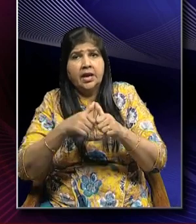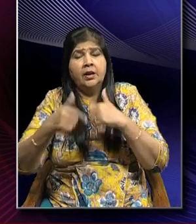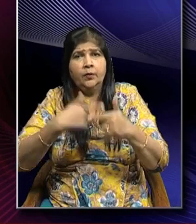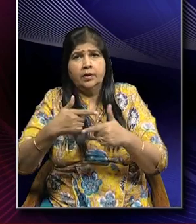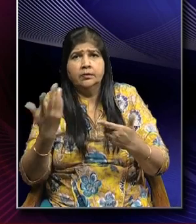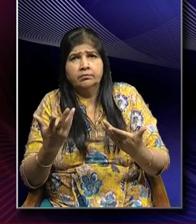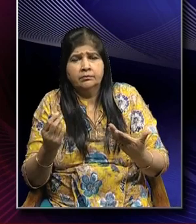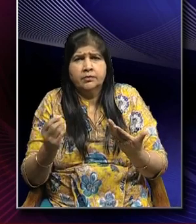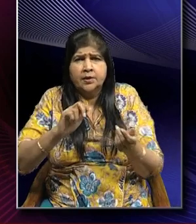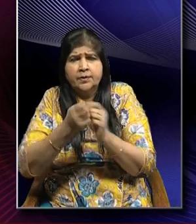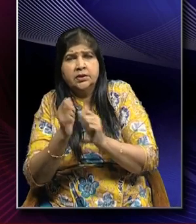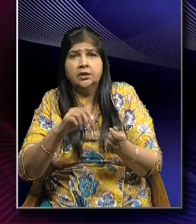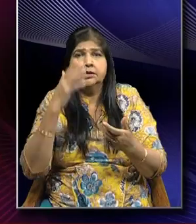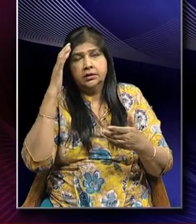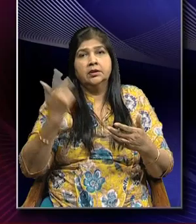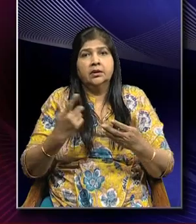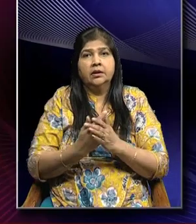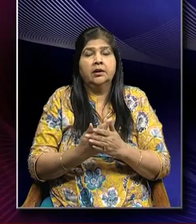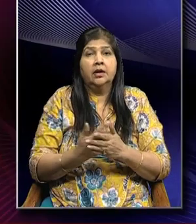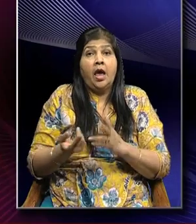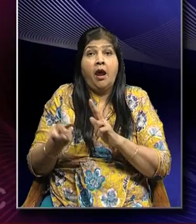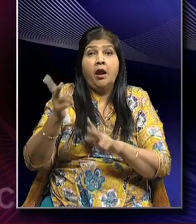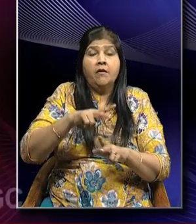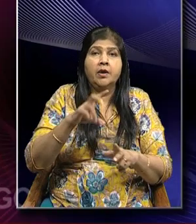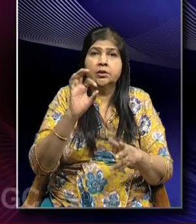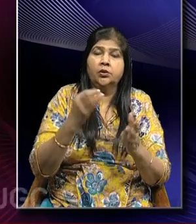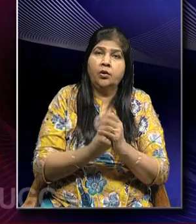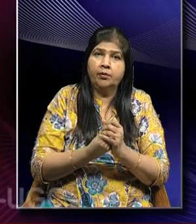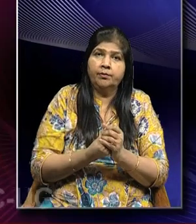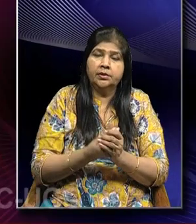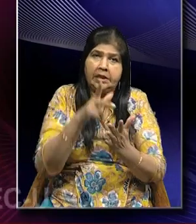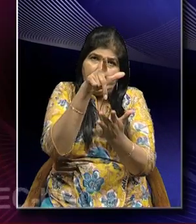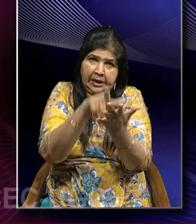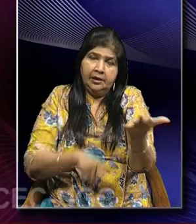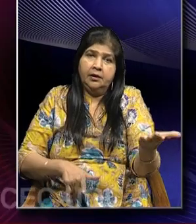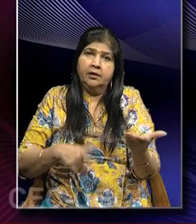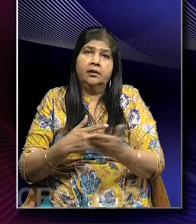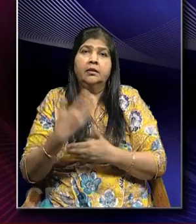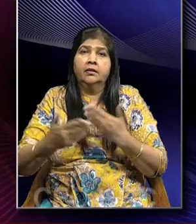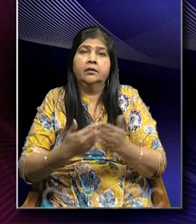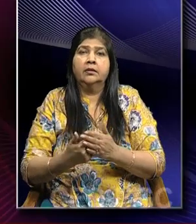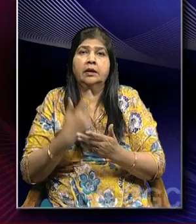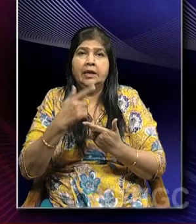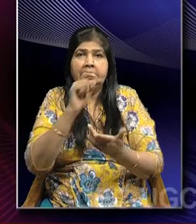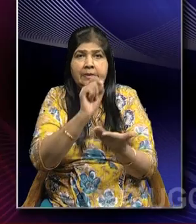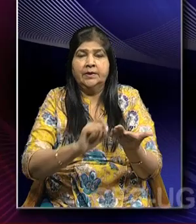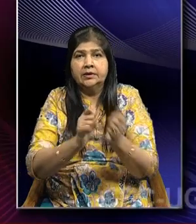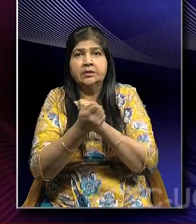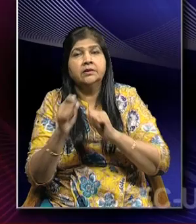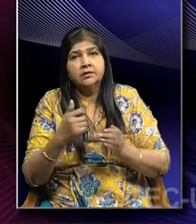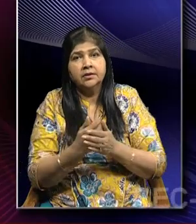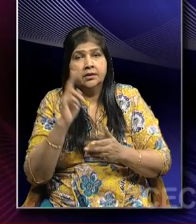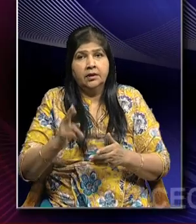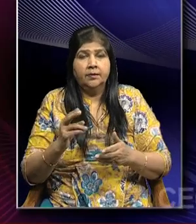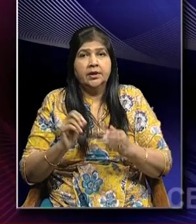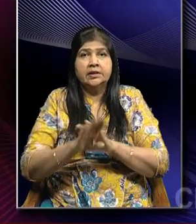you have to make some changes into that, the revised copy along with the details of an explanation for the change, it should